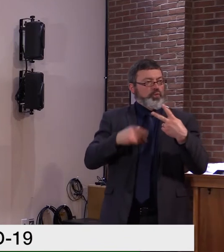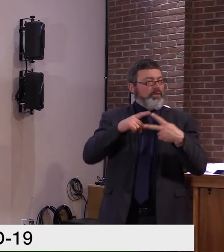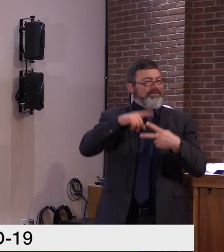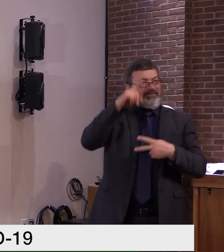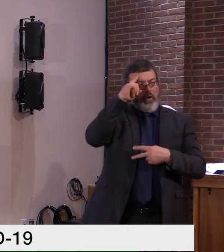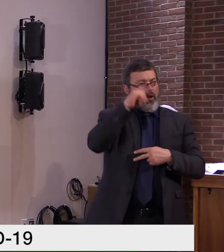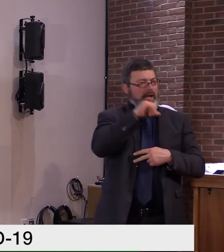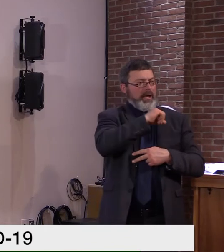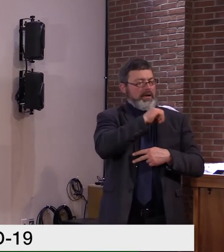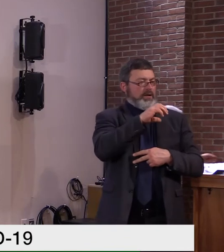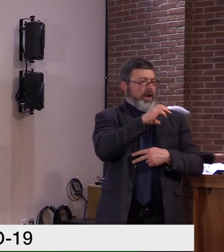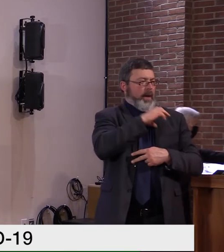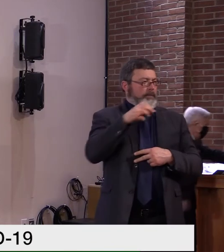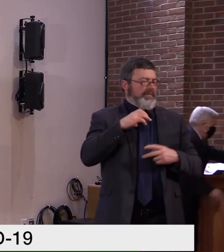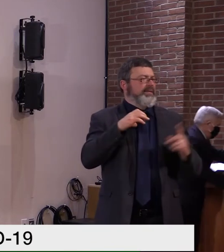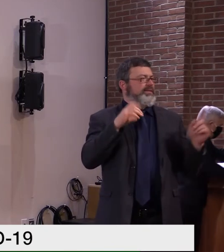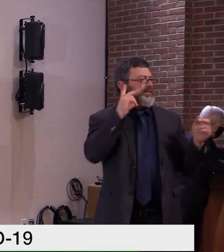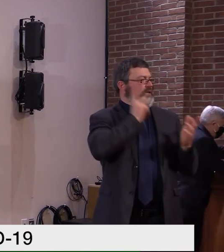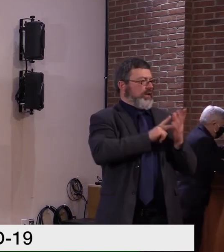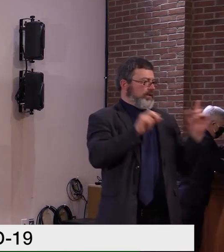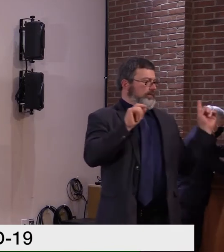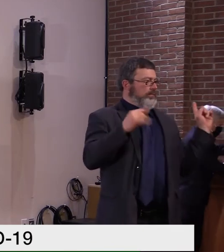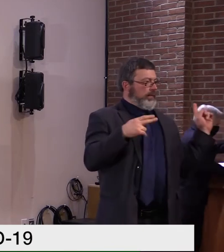Concerning the testing, Mike,